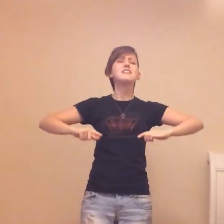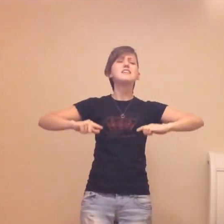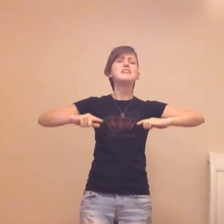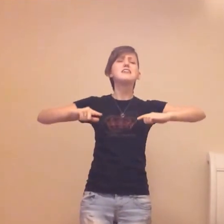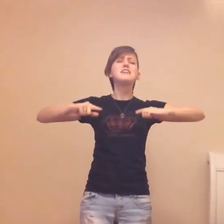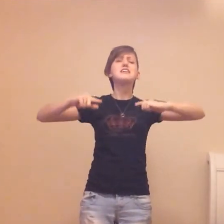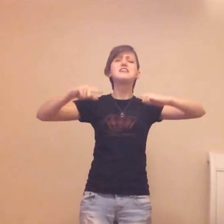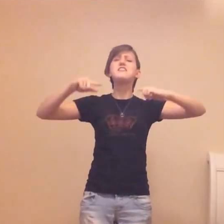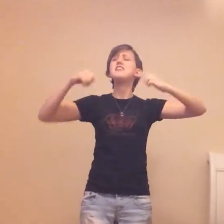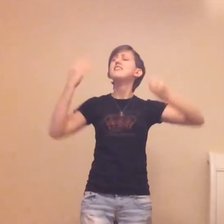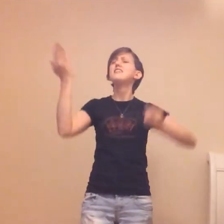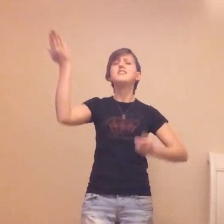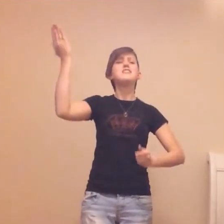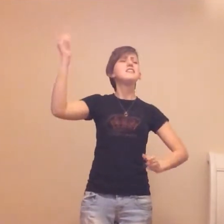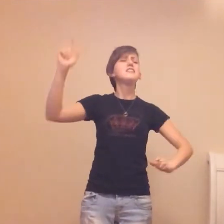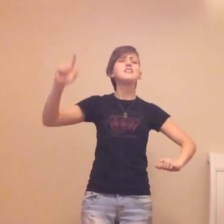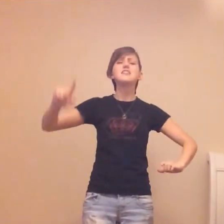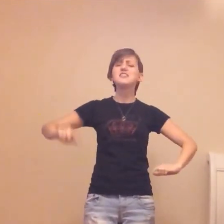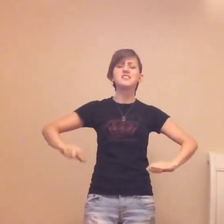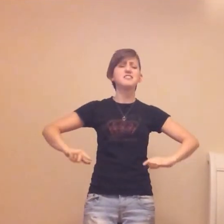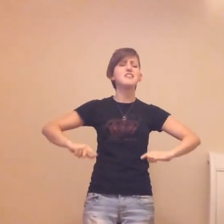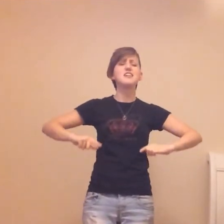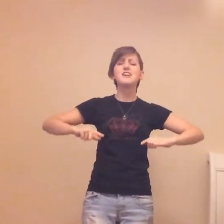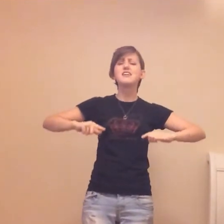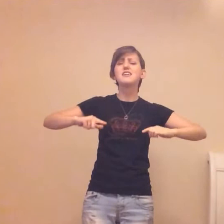he is my